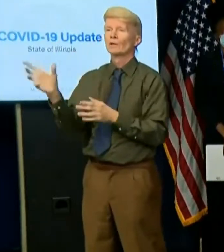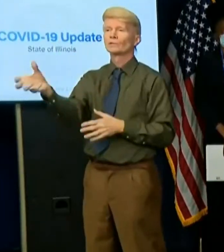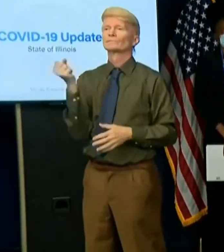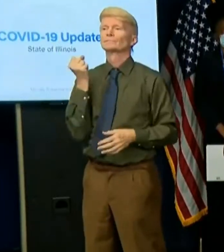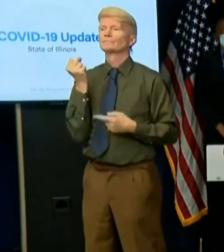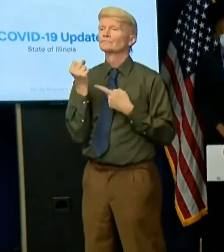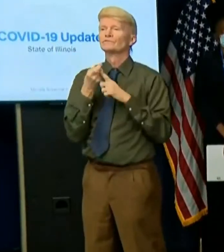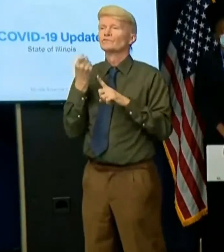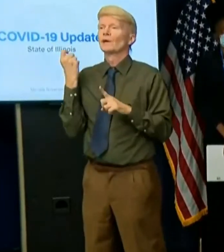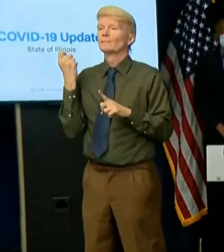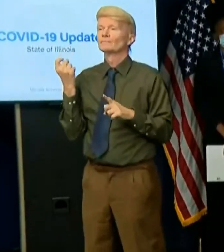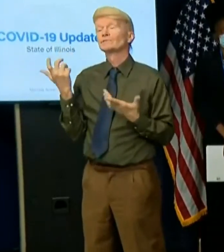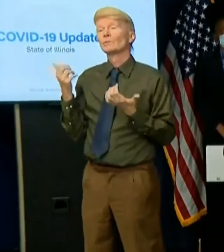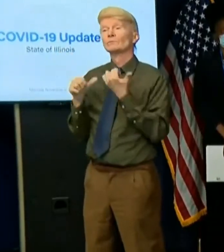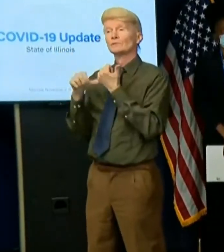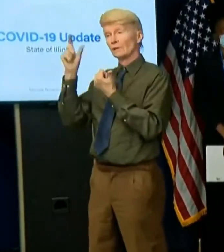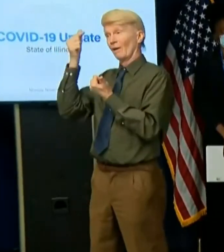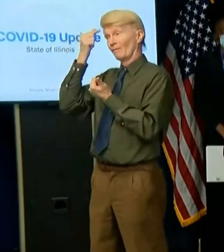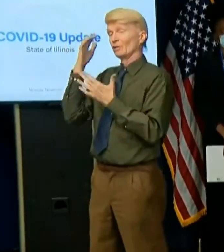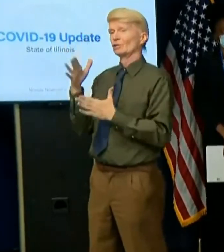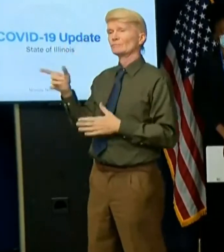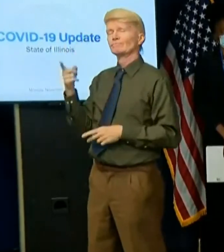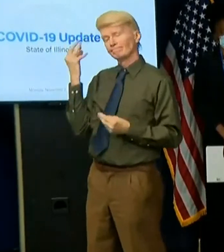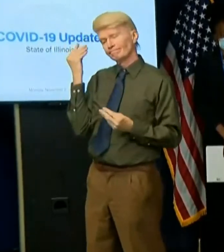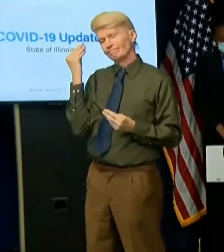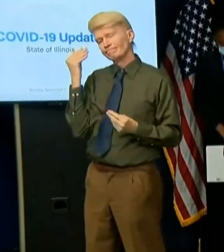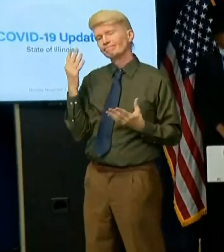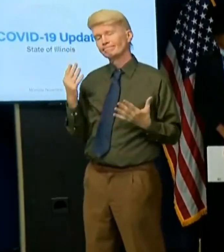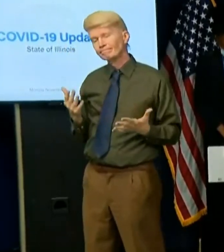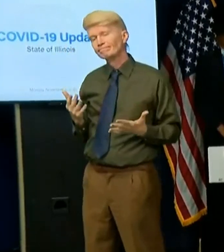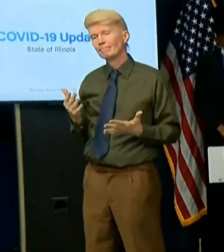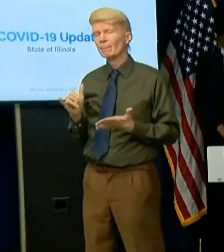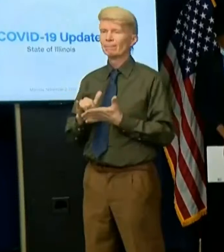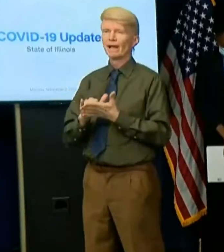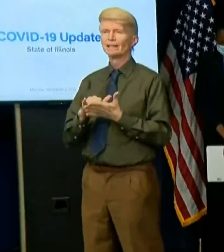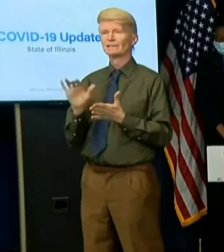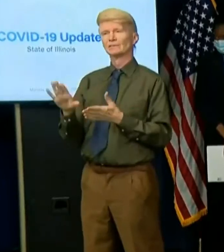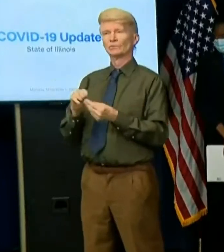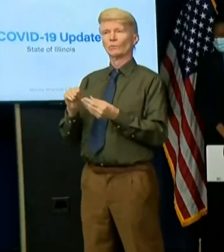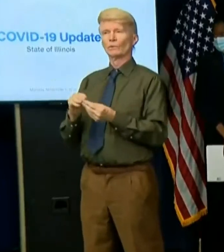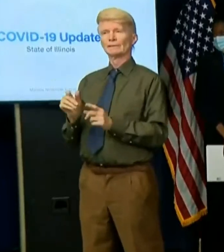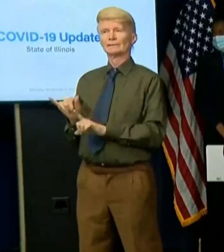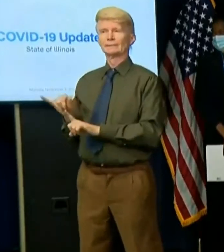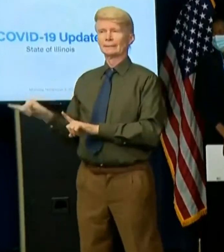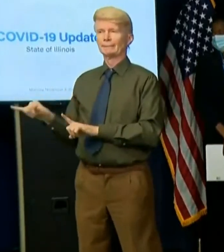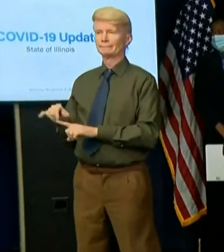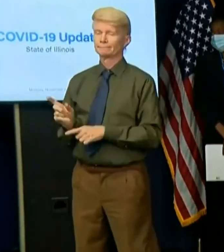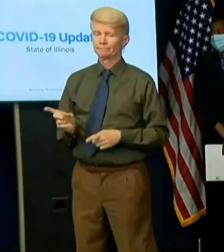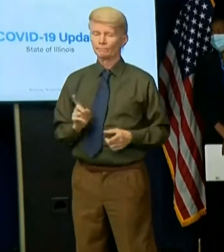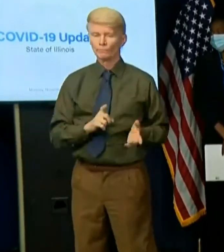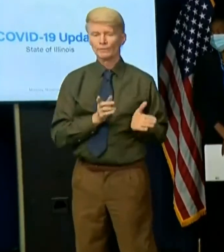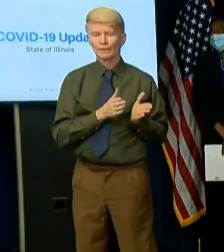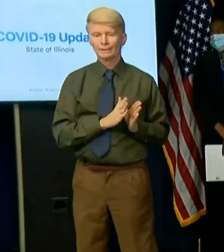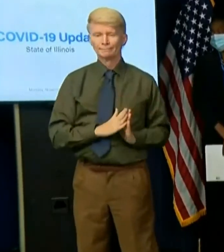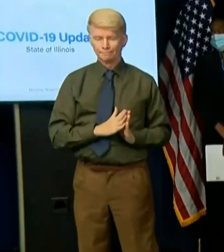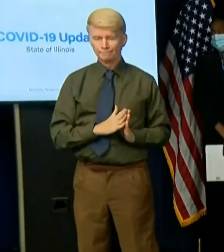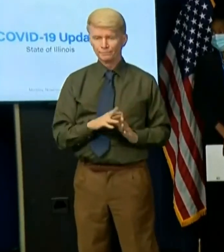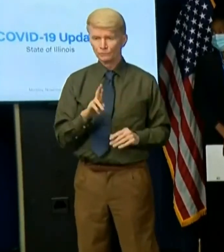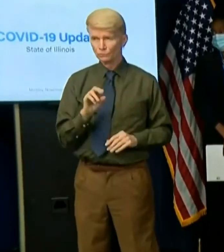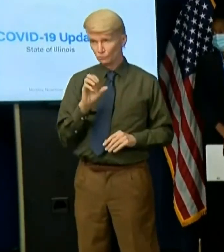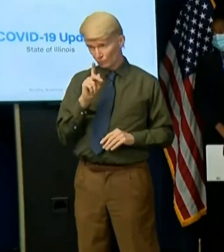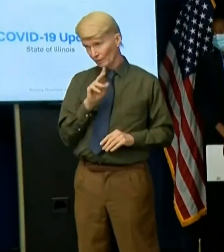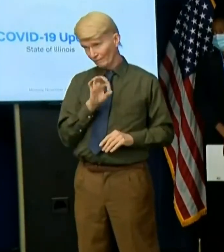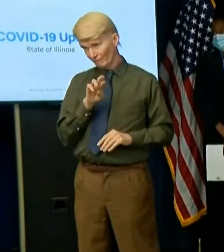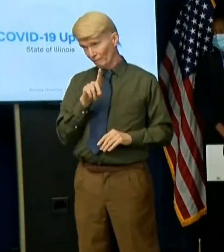the Lieutenant Governor was simply reflecting that fact. Jim Haggerty at the Rockford Advocate. Region 1 is now seeing